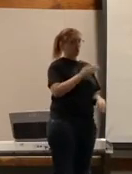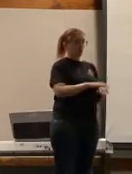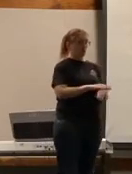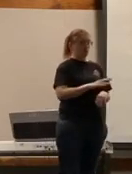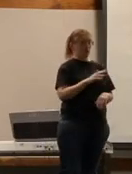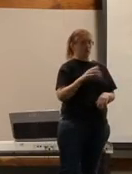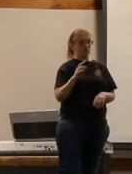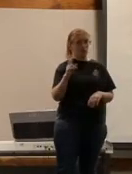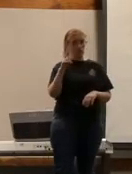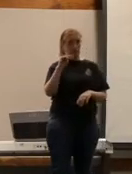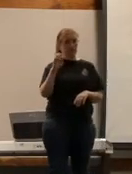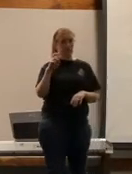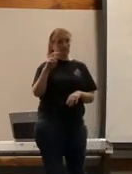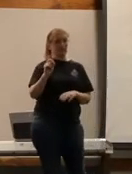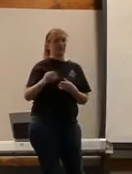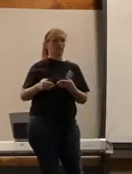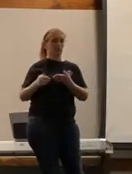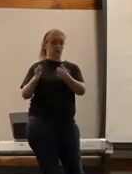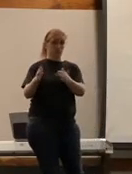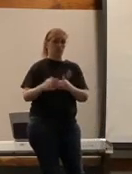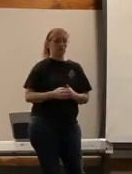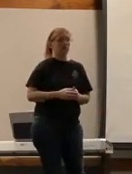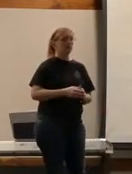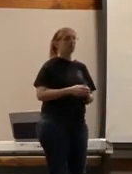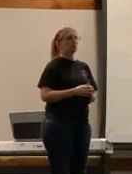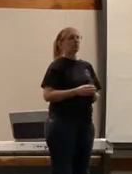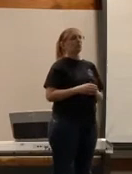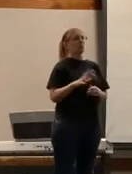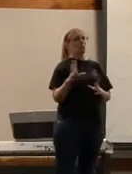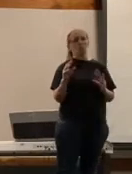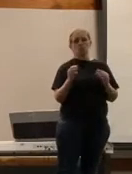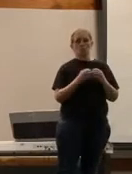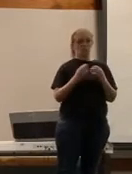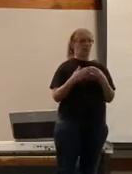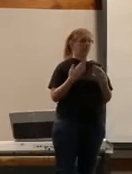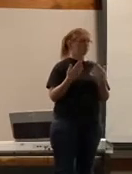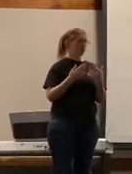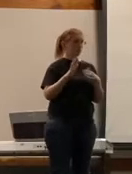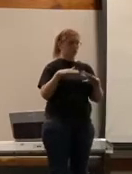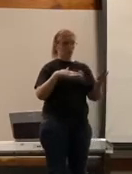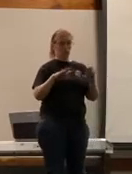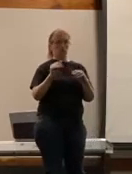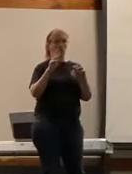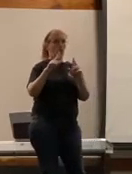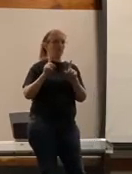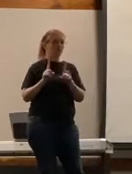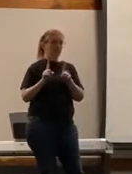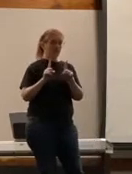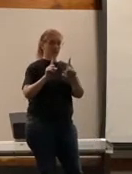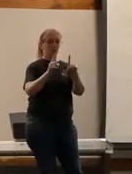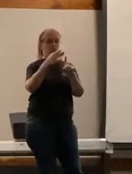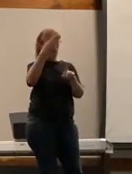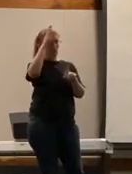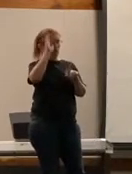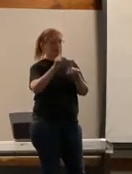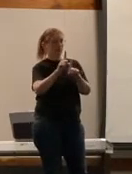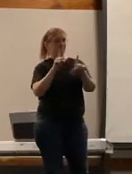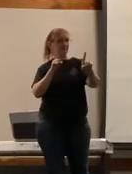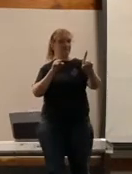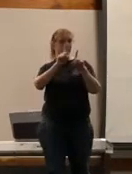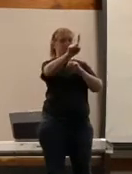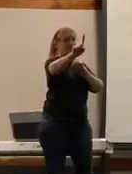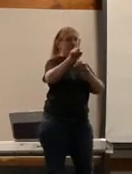street. You see, we're no longer walking in step or on pace with God.